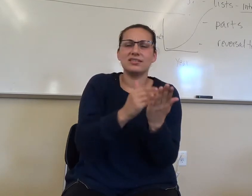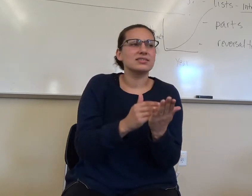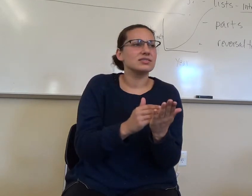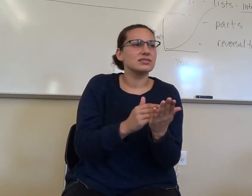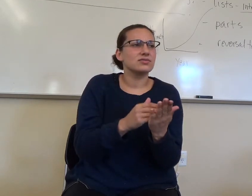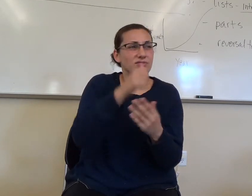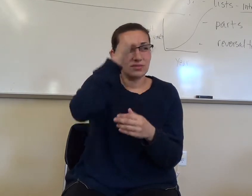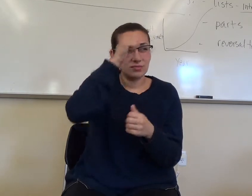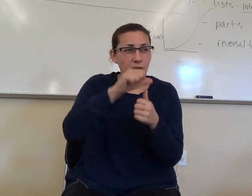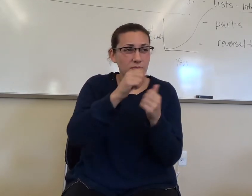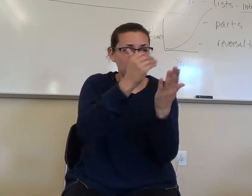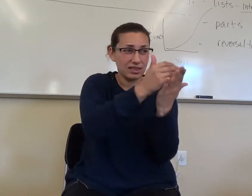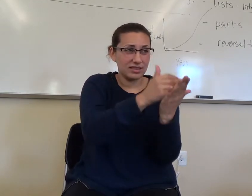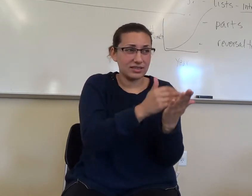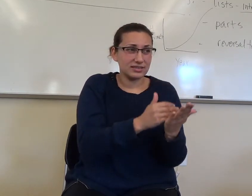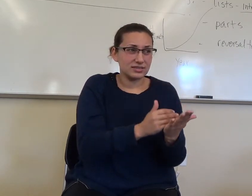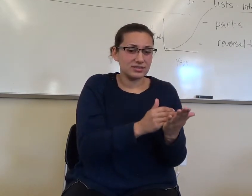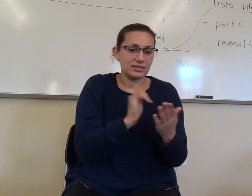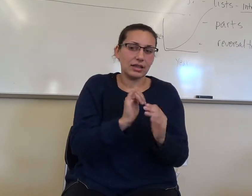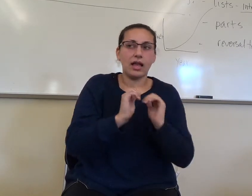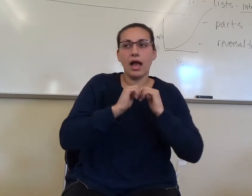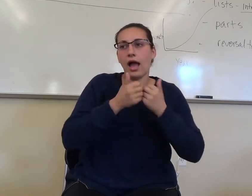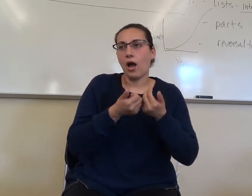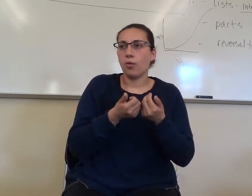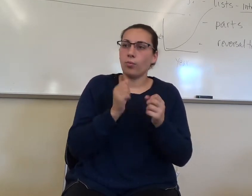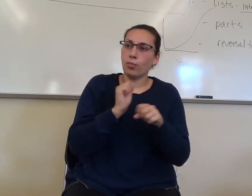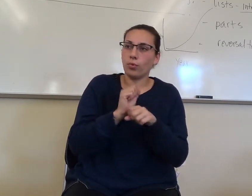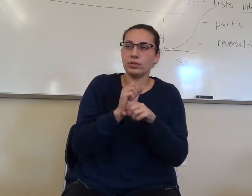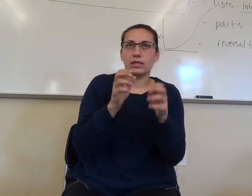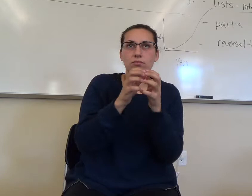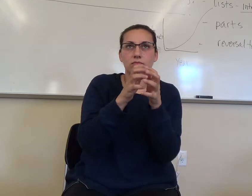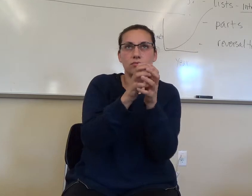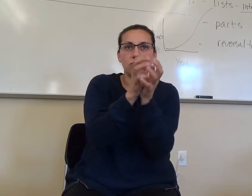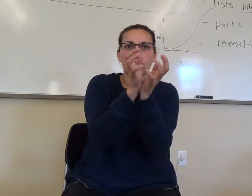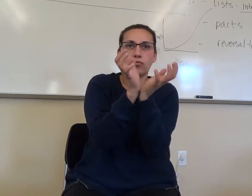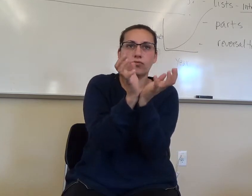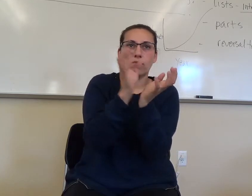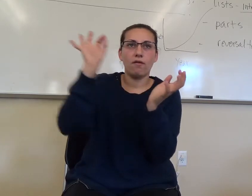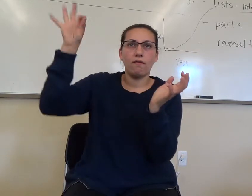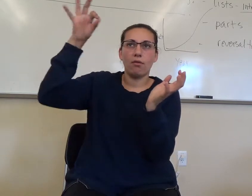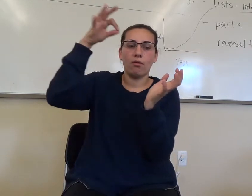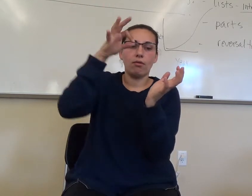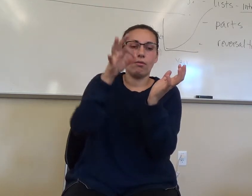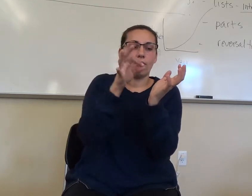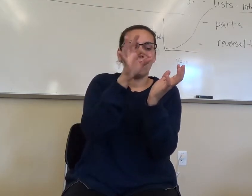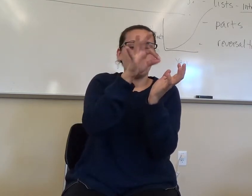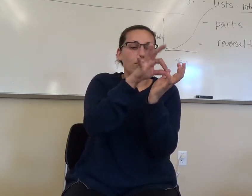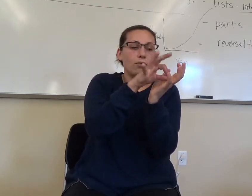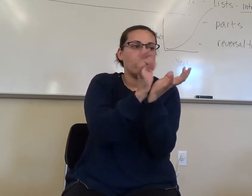Remember how the flytrap opens, gets the insect, moves it? Isn't this the